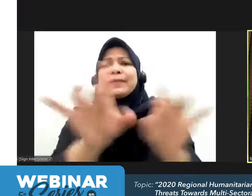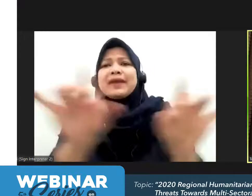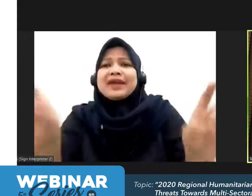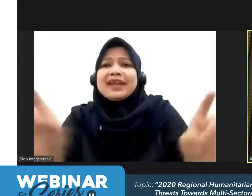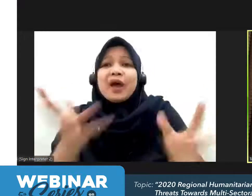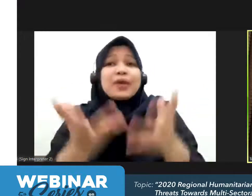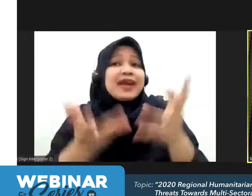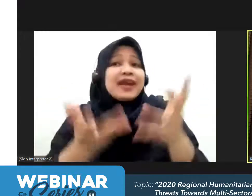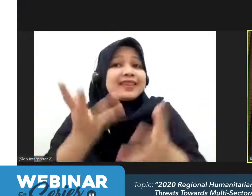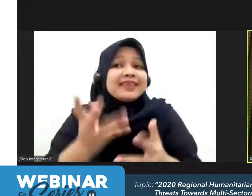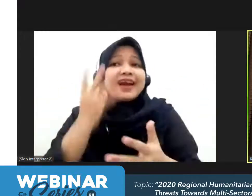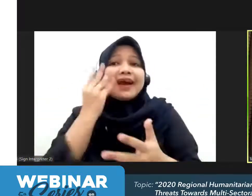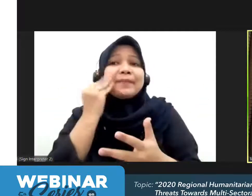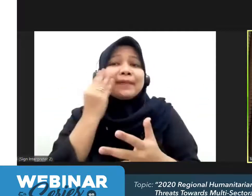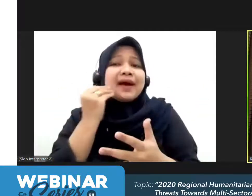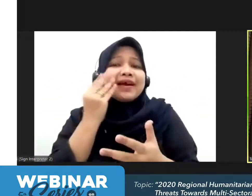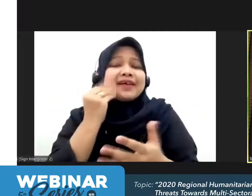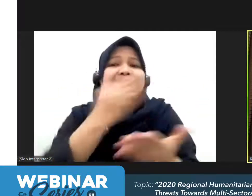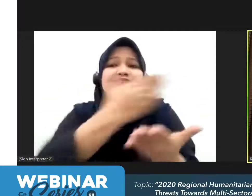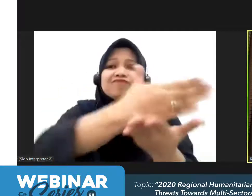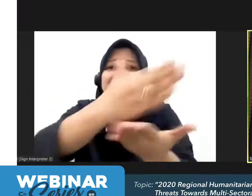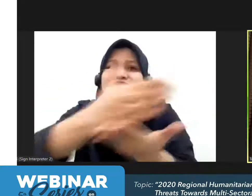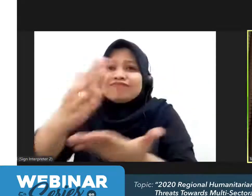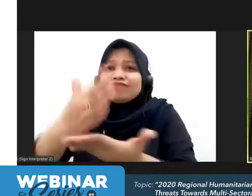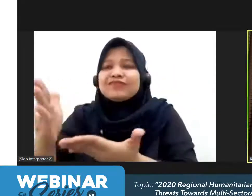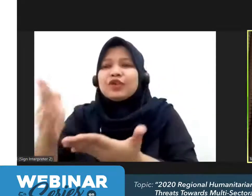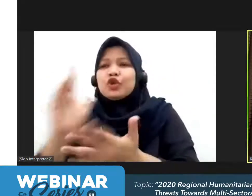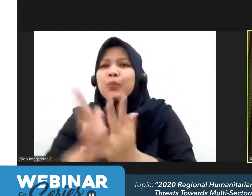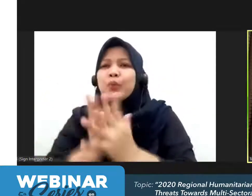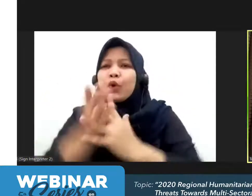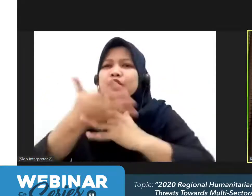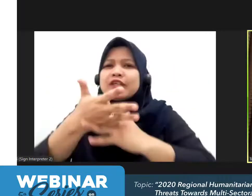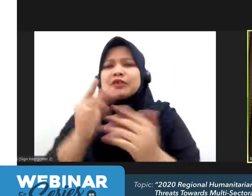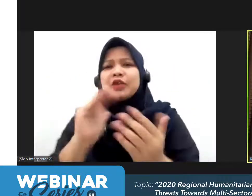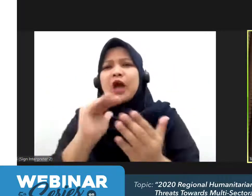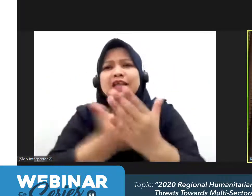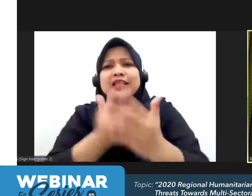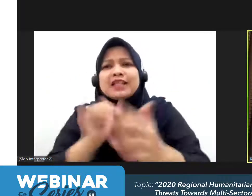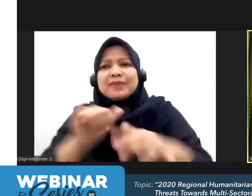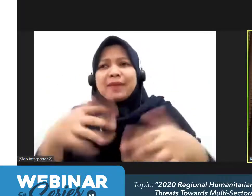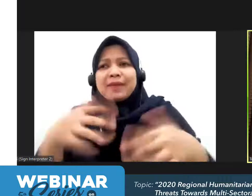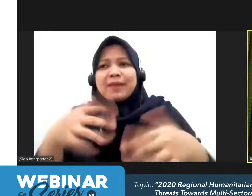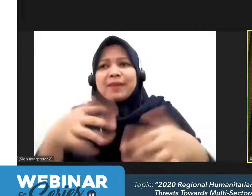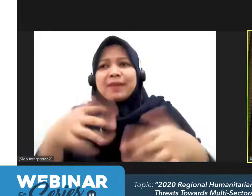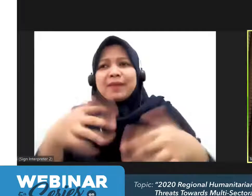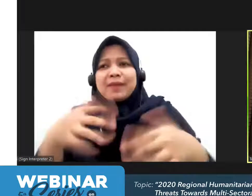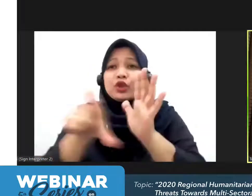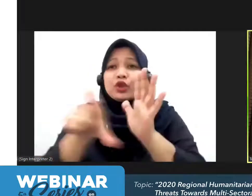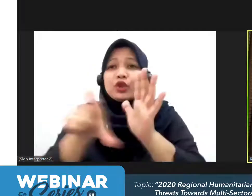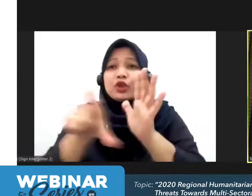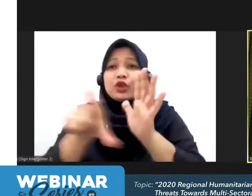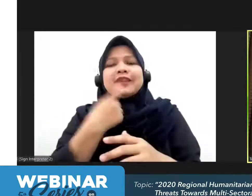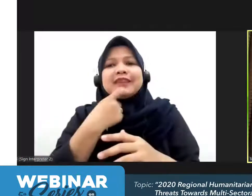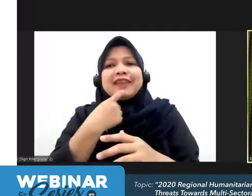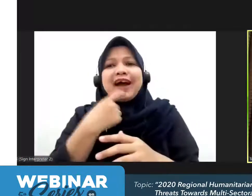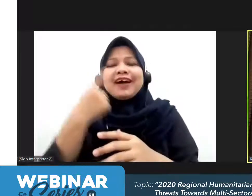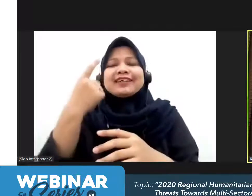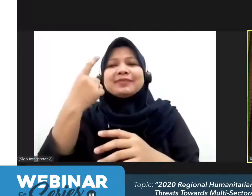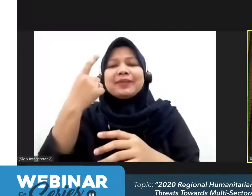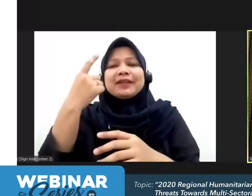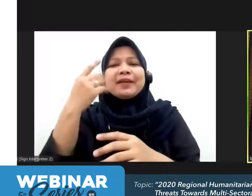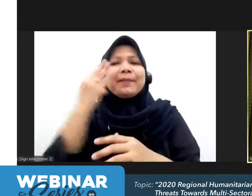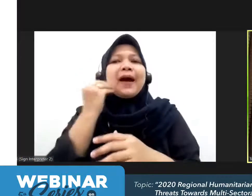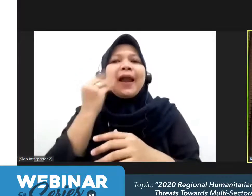experiences to produce quality outputs. For example, learning from conflict, climate change phenomenon like La